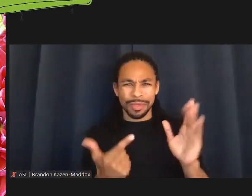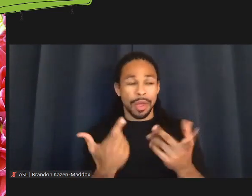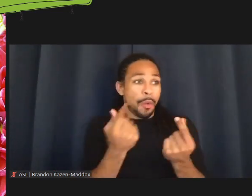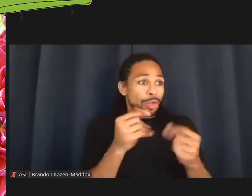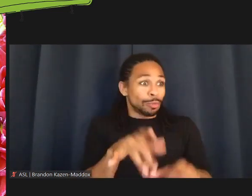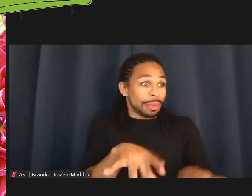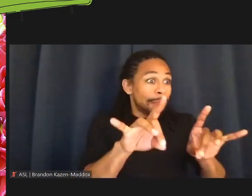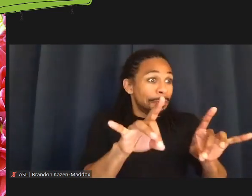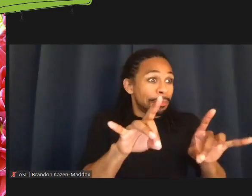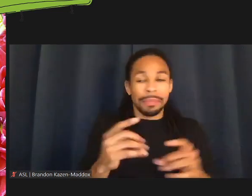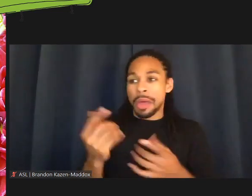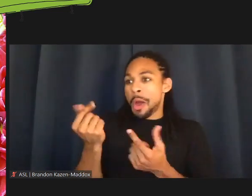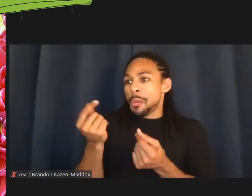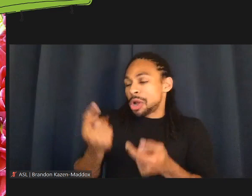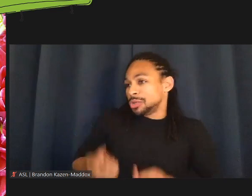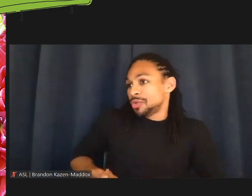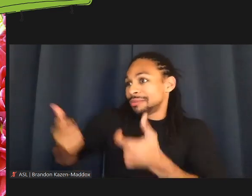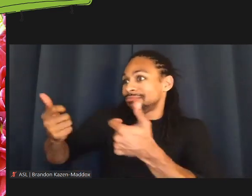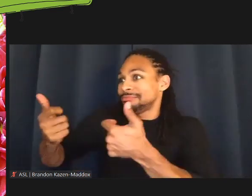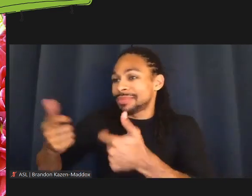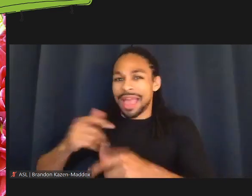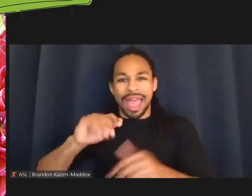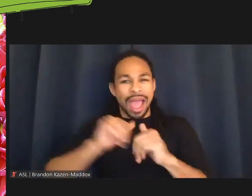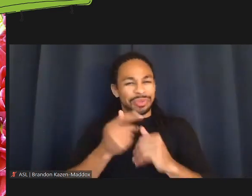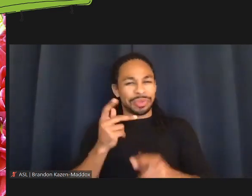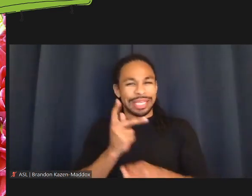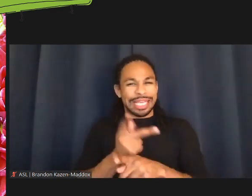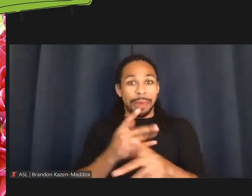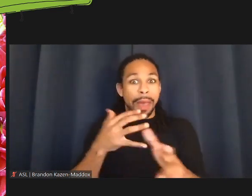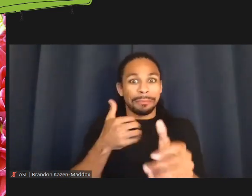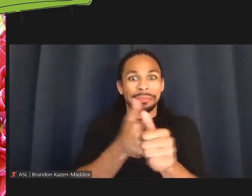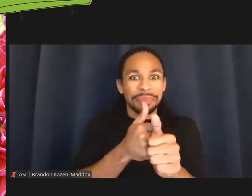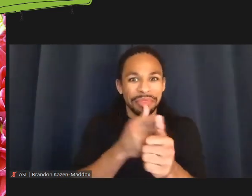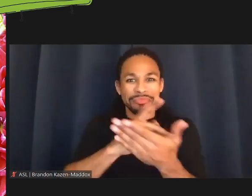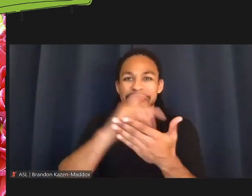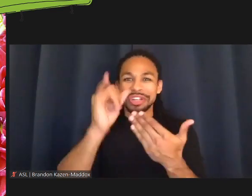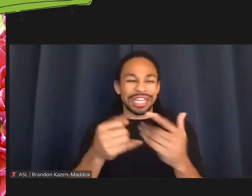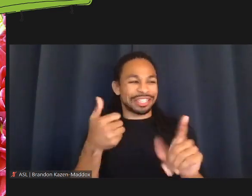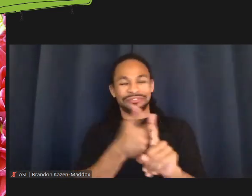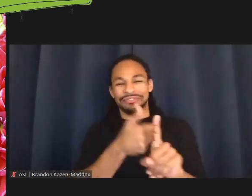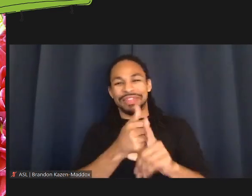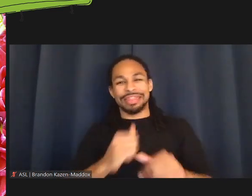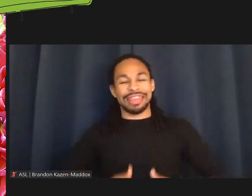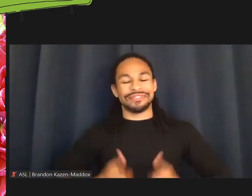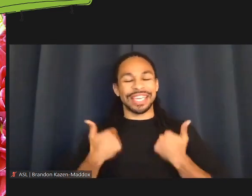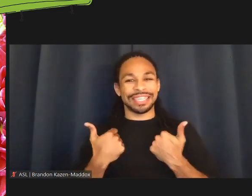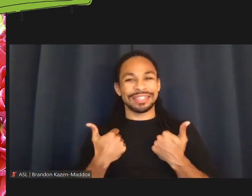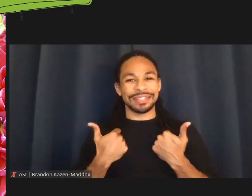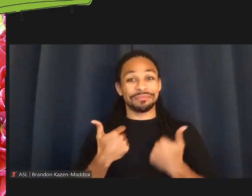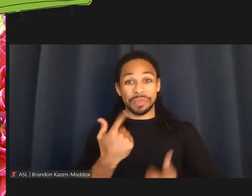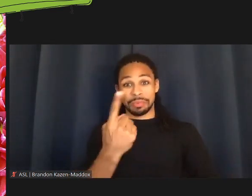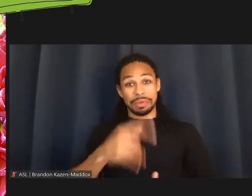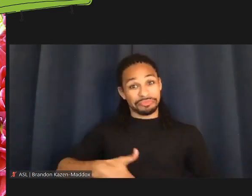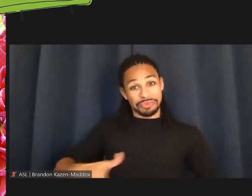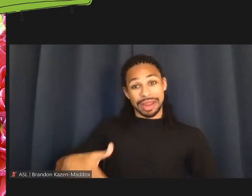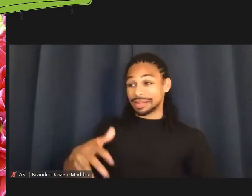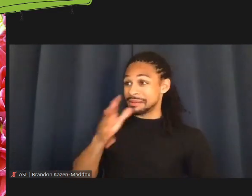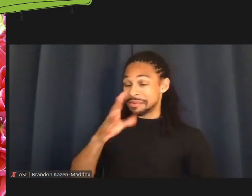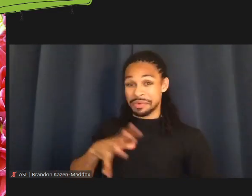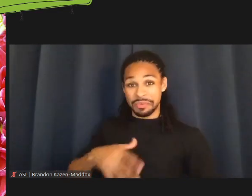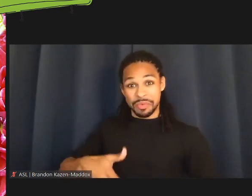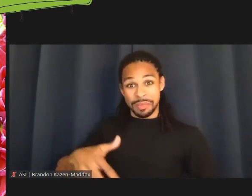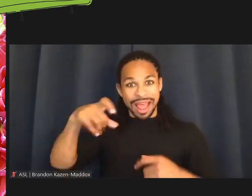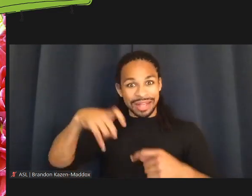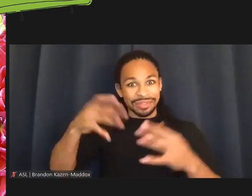up the project of living. A pregnant woman offers her calculation for how to decide when her blood,